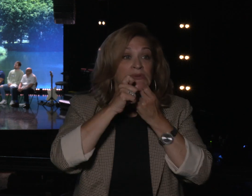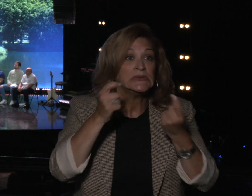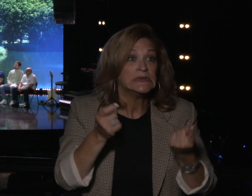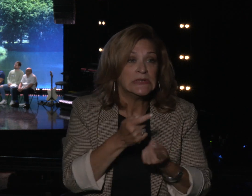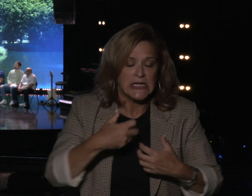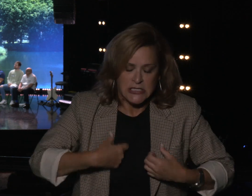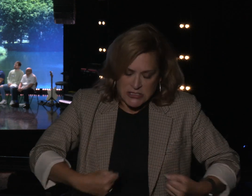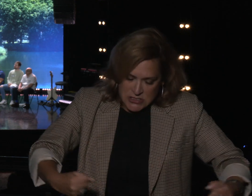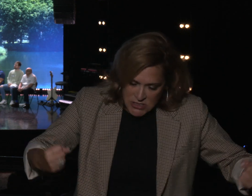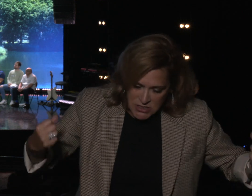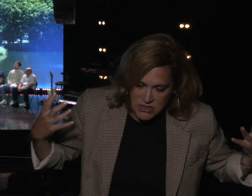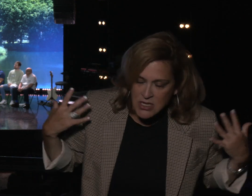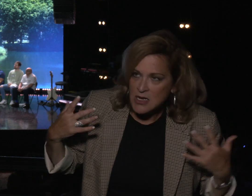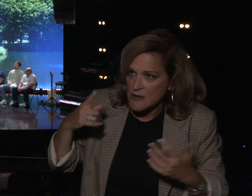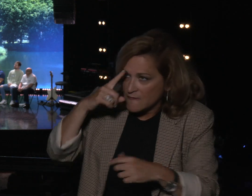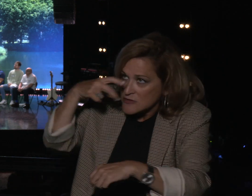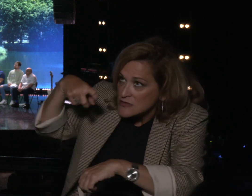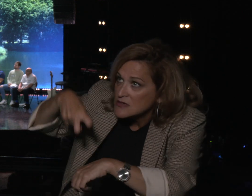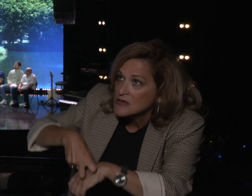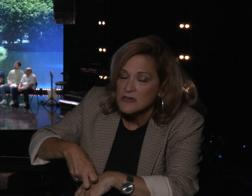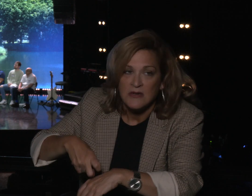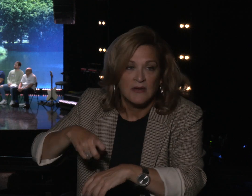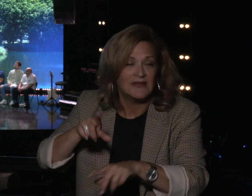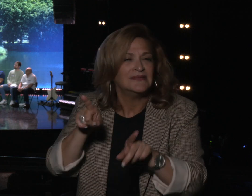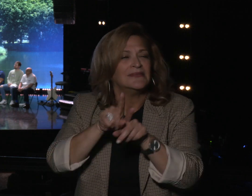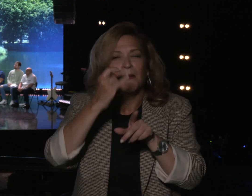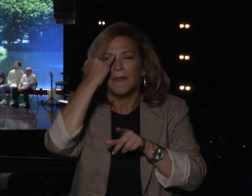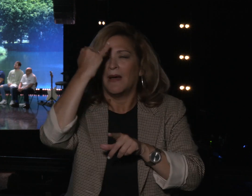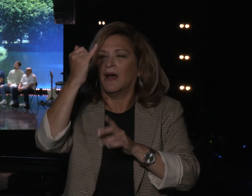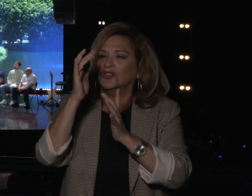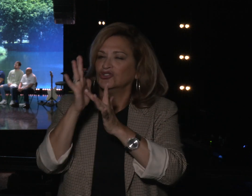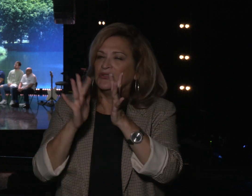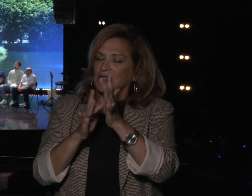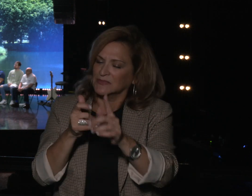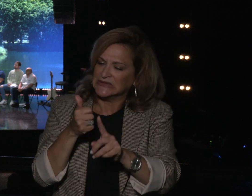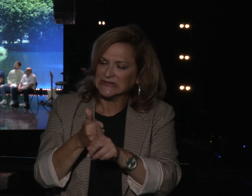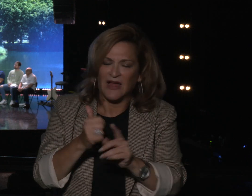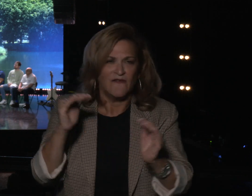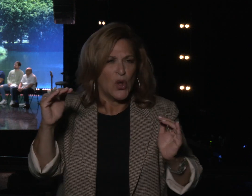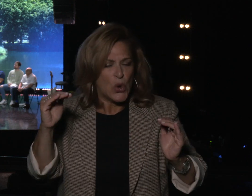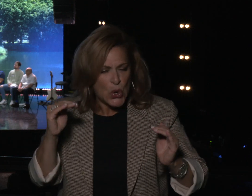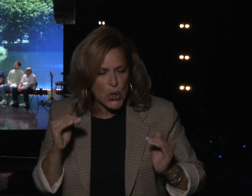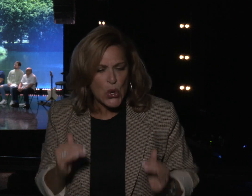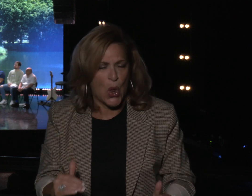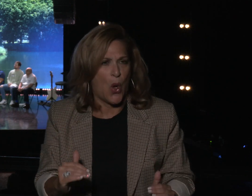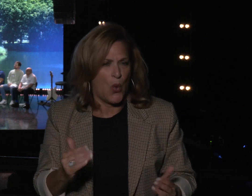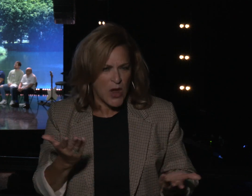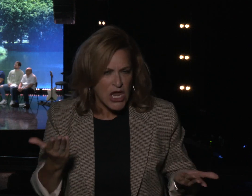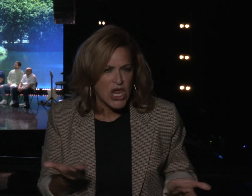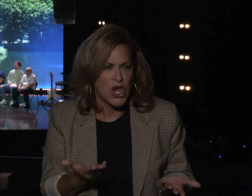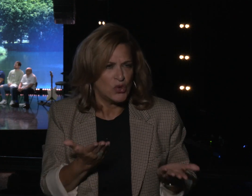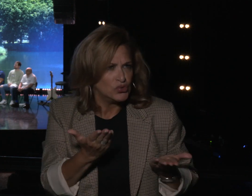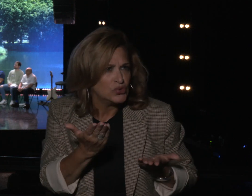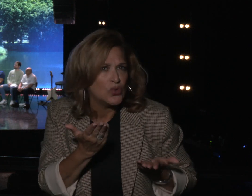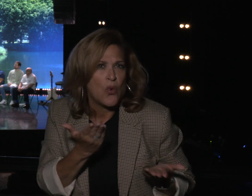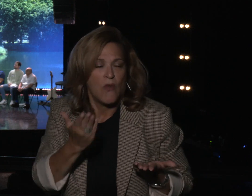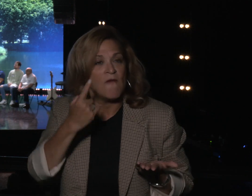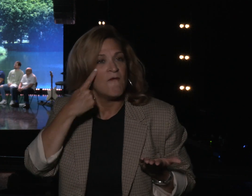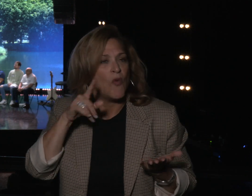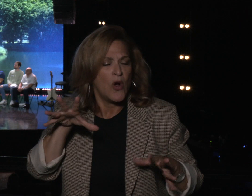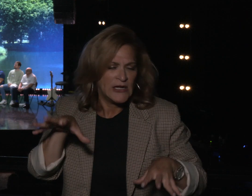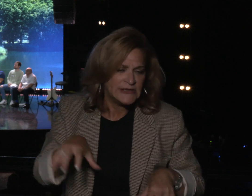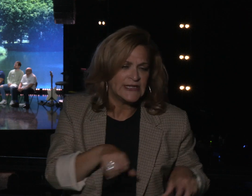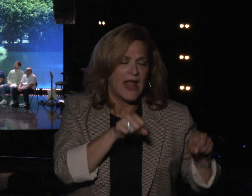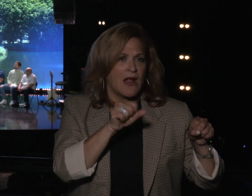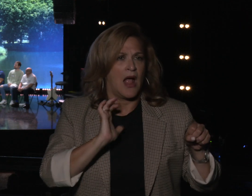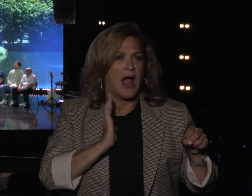Jesus, our high priest, takes off his outer garment and comes lowly as a servant to take on our sins and makes atonement for our sins. The very next